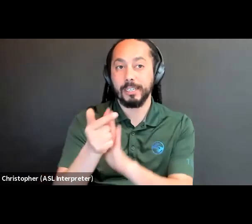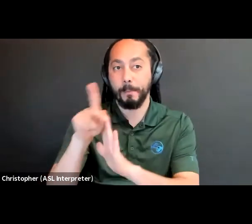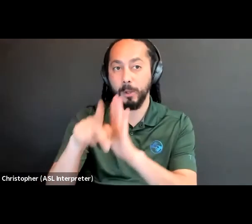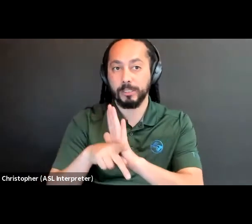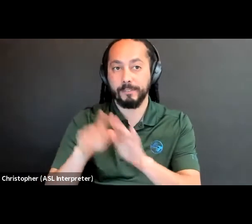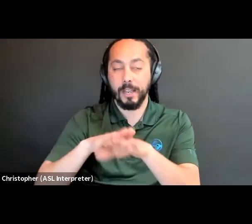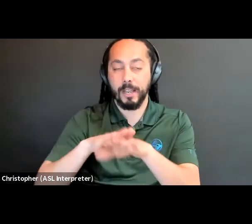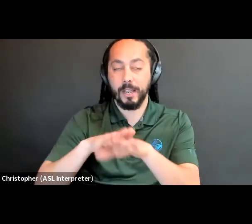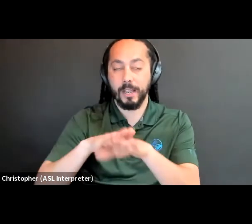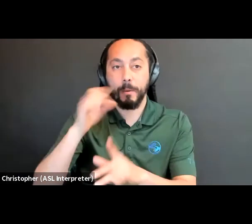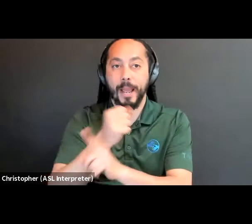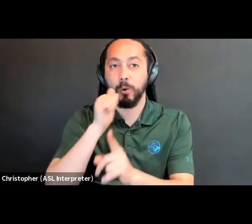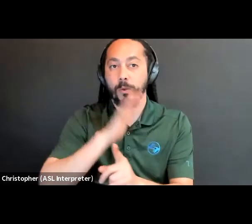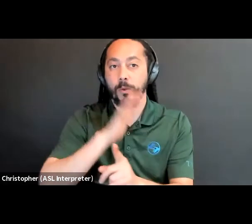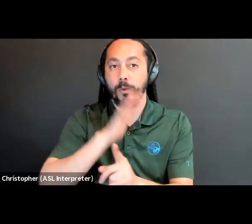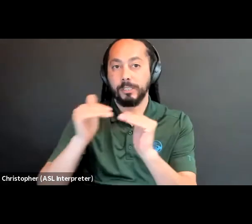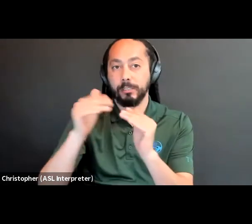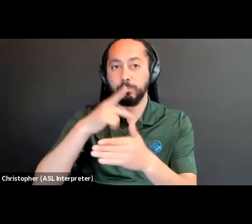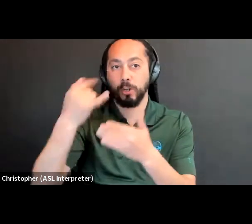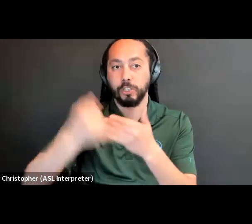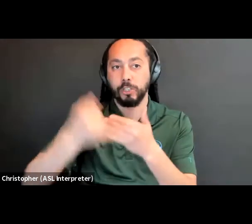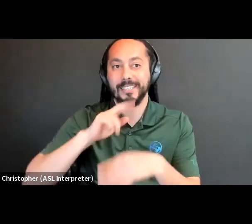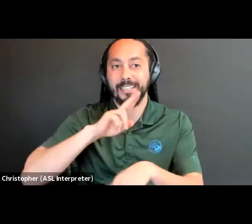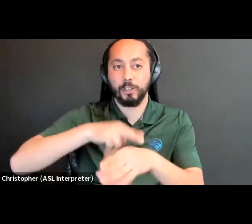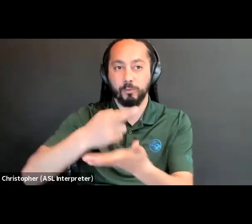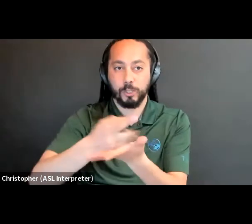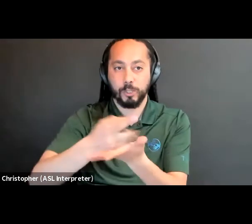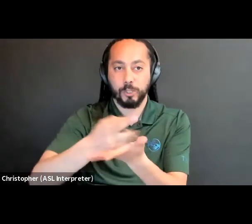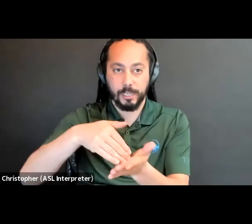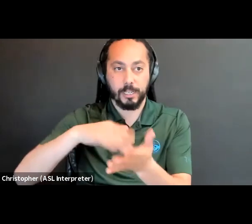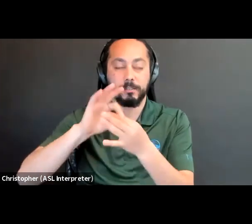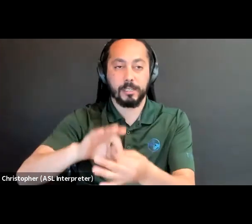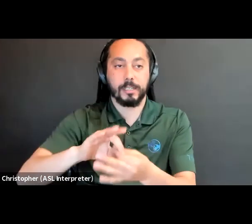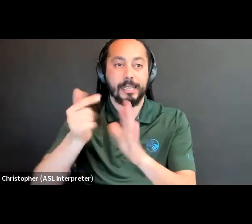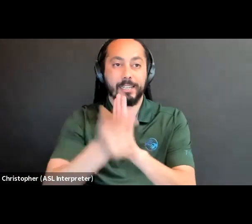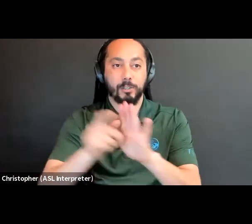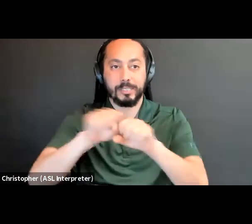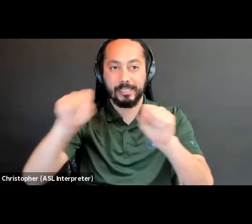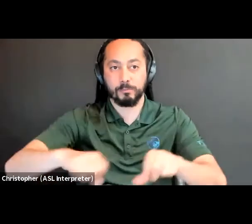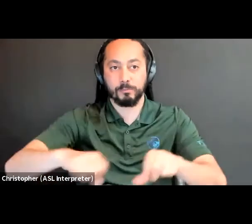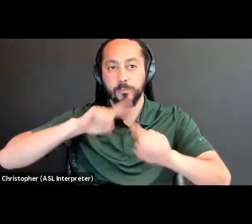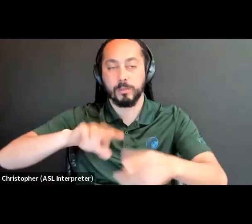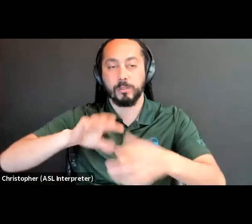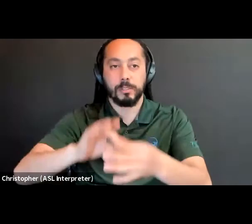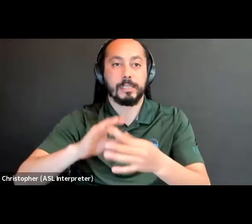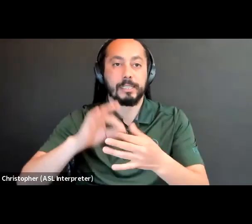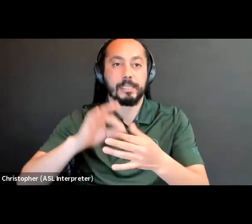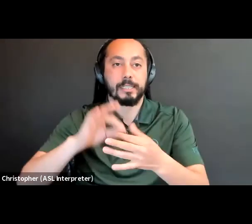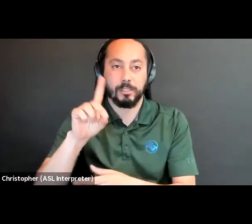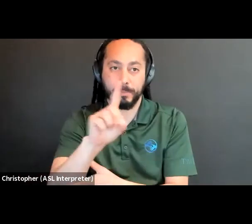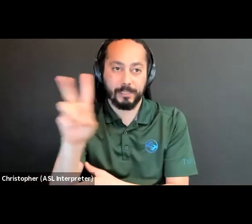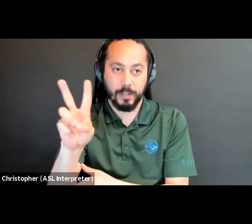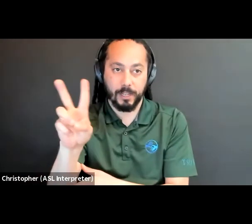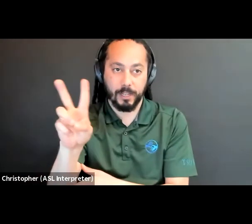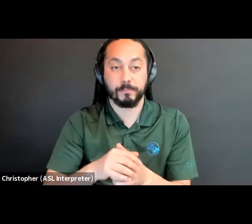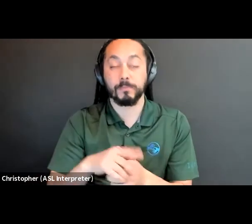Project, a national resource center on the legal system's response to domestic violence. She's a